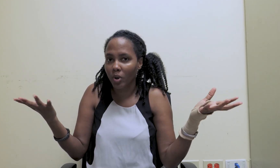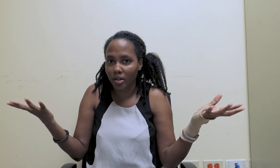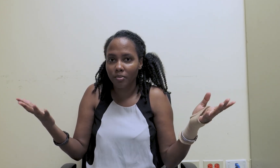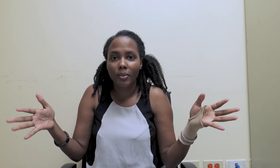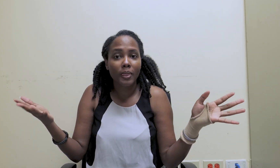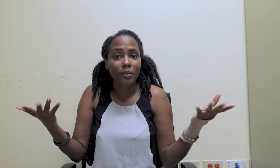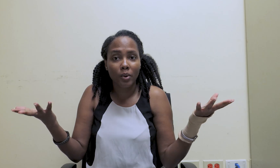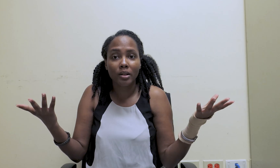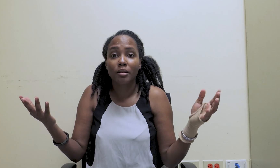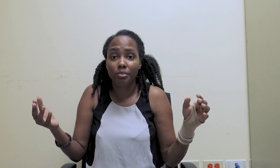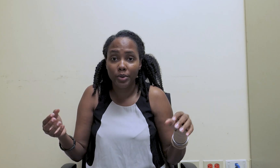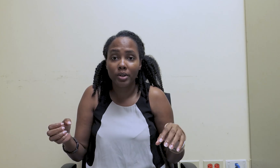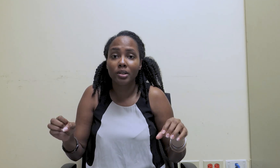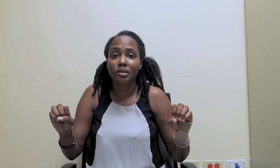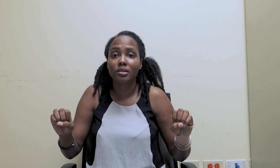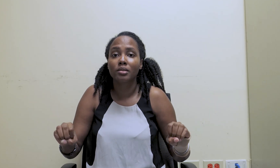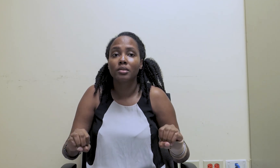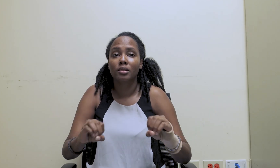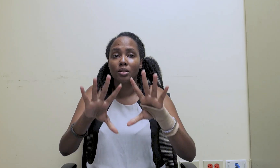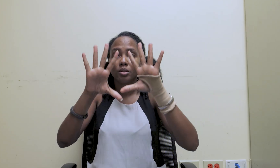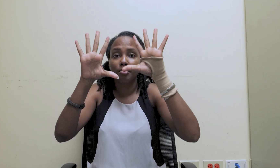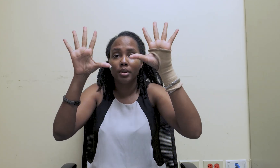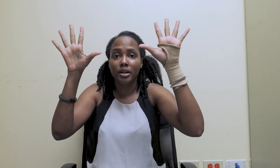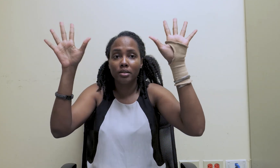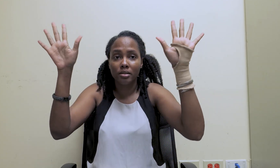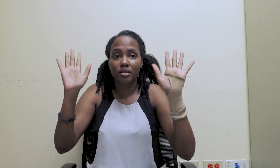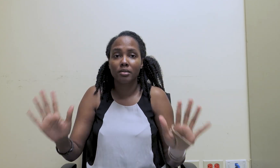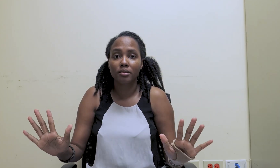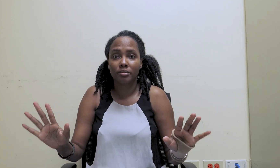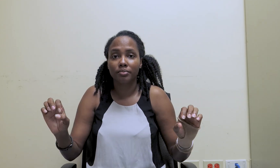What miracles? Burst.